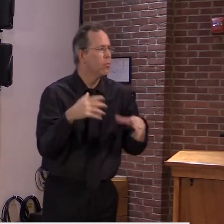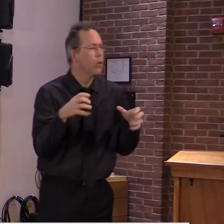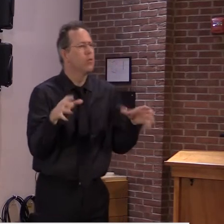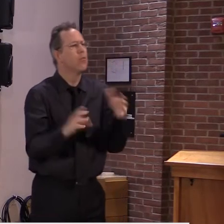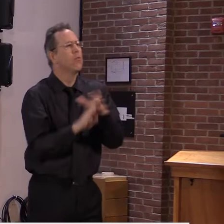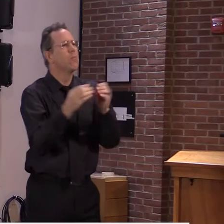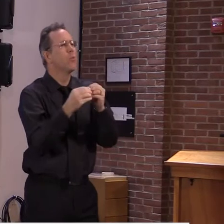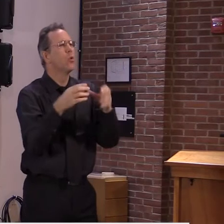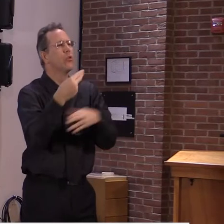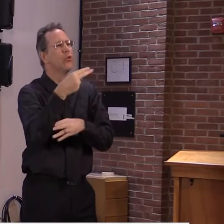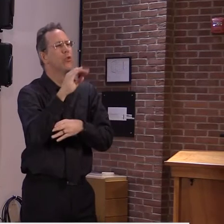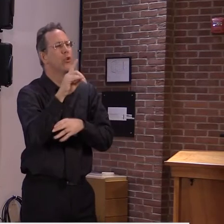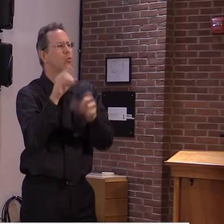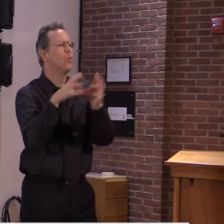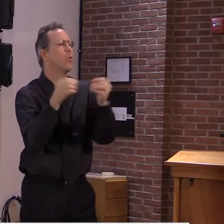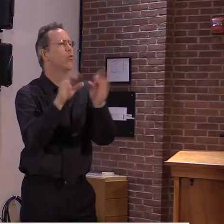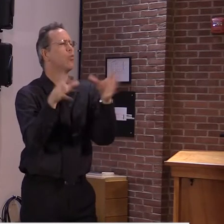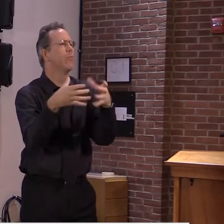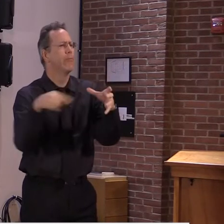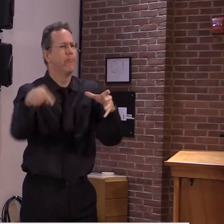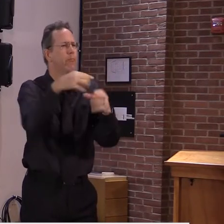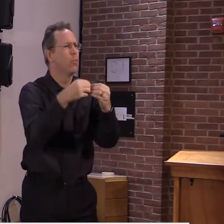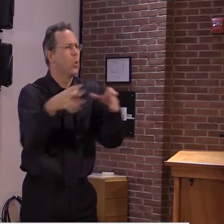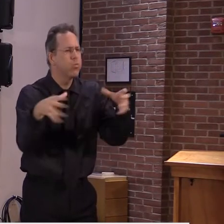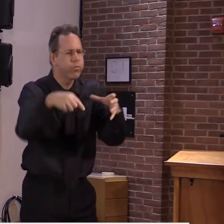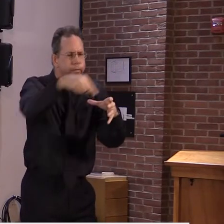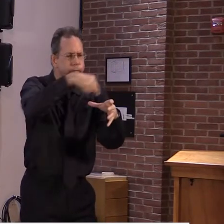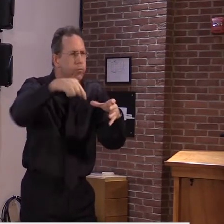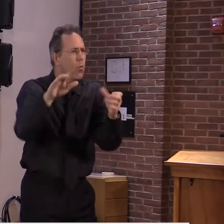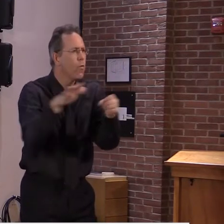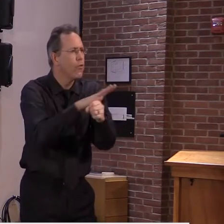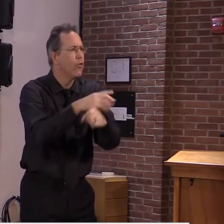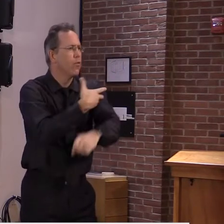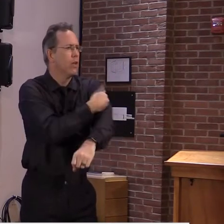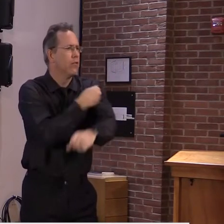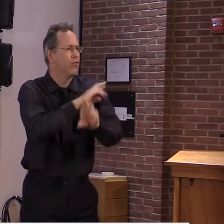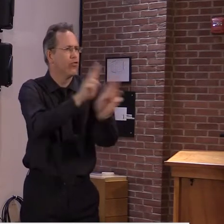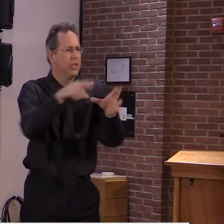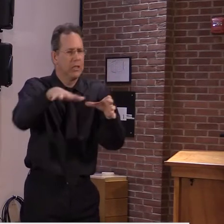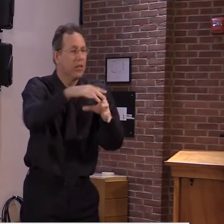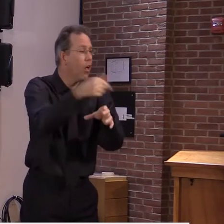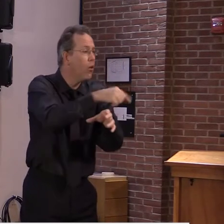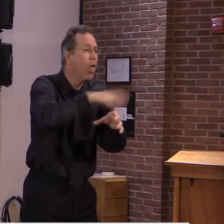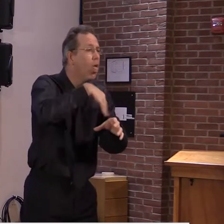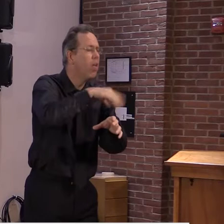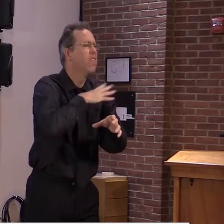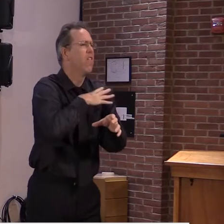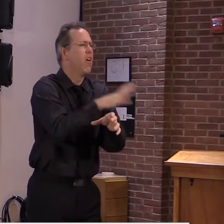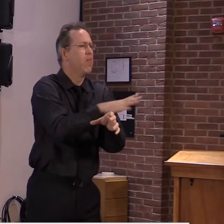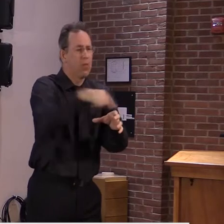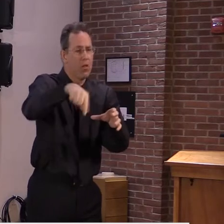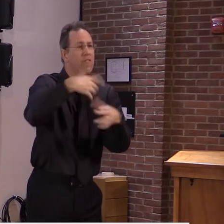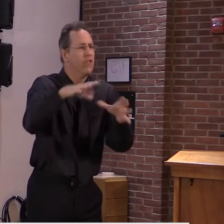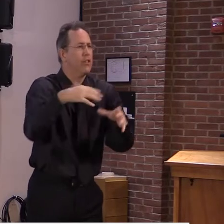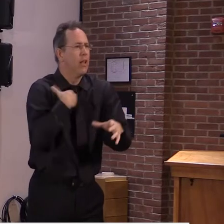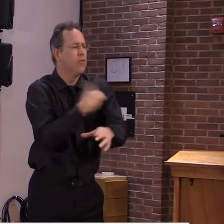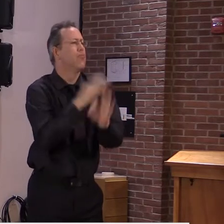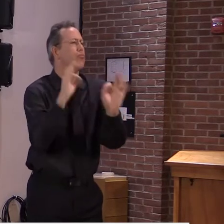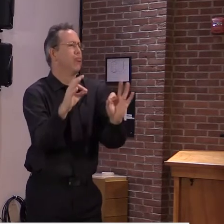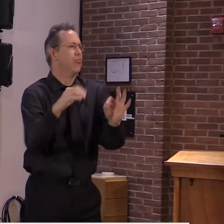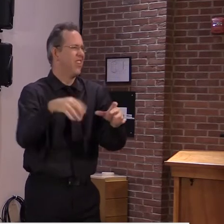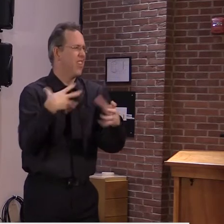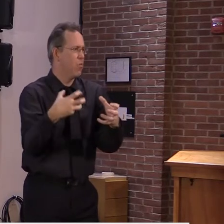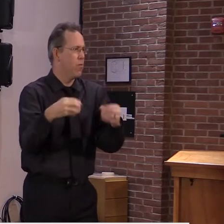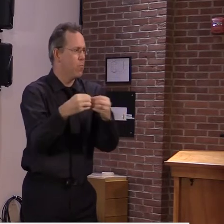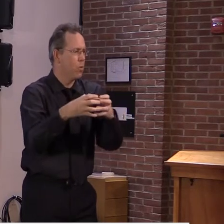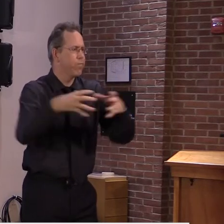there enough Americans who now have trust in vaccines, who are not hesitant to receive vaccine, and who want to help